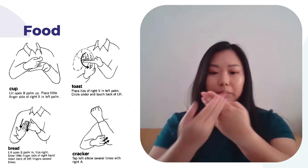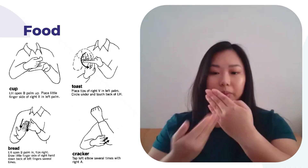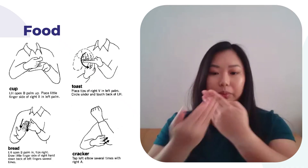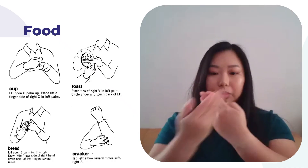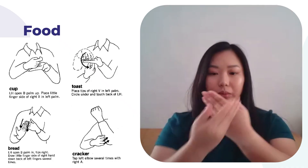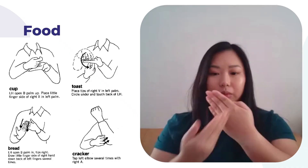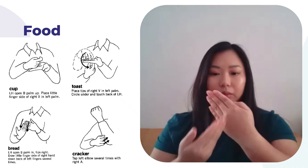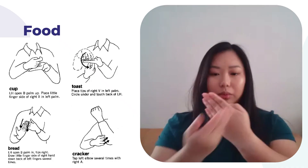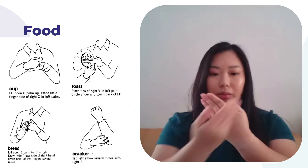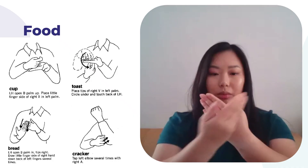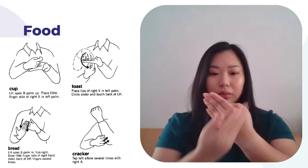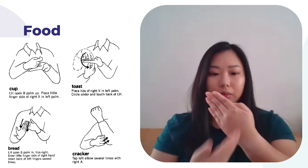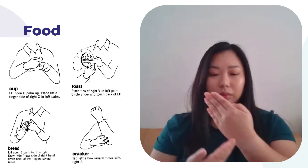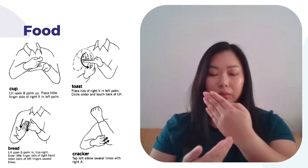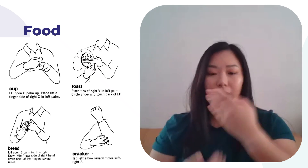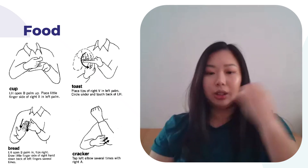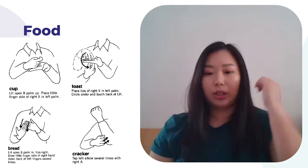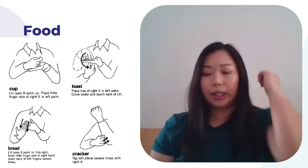Bread.